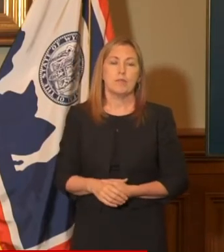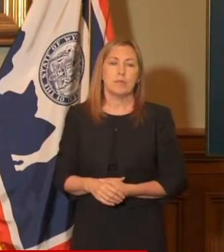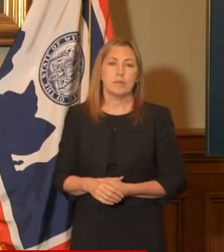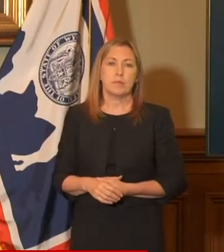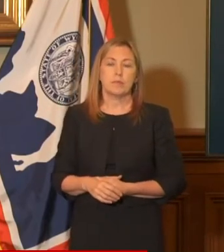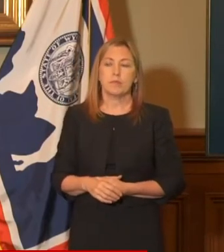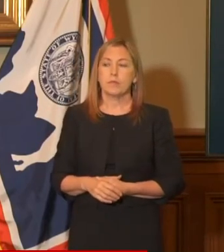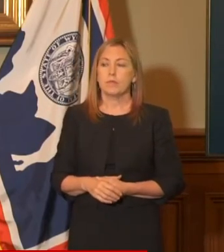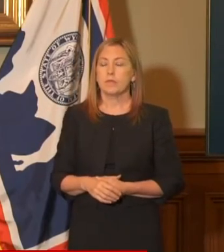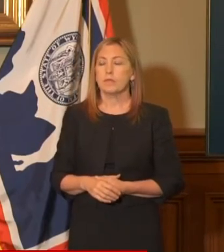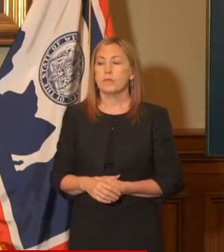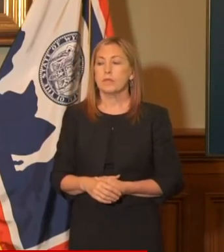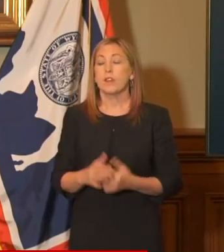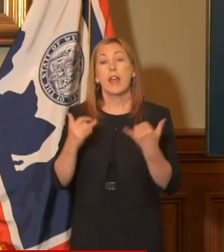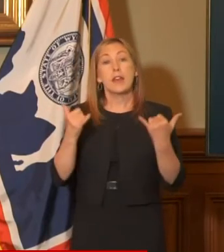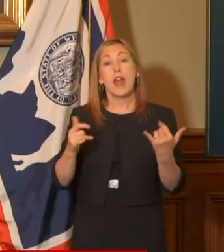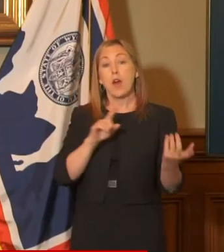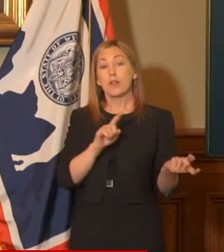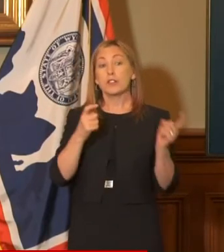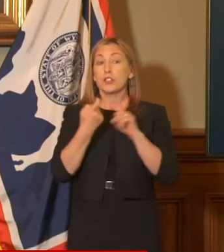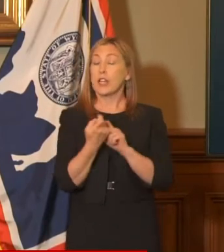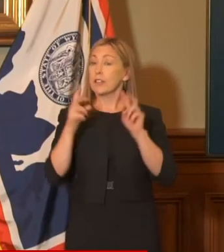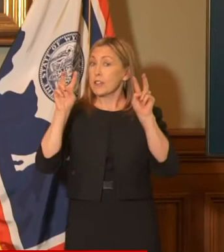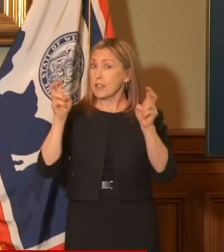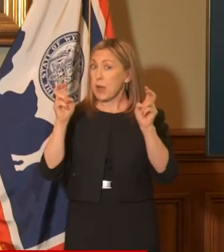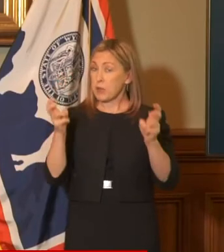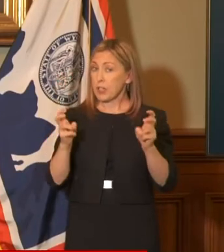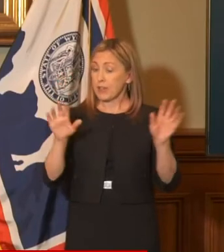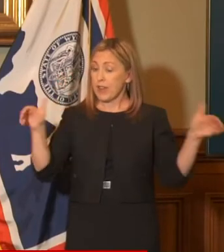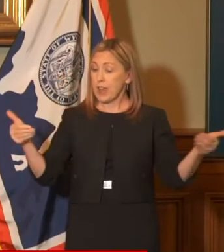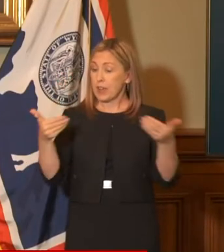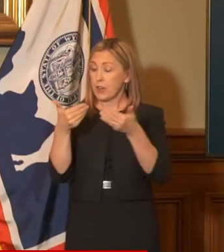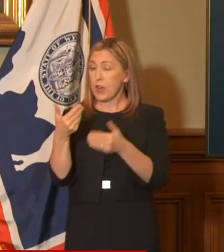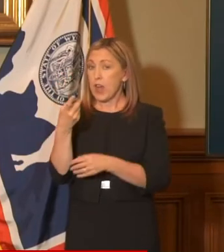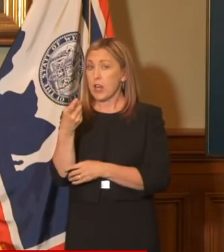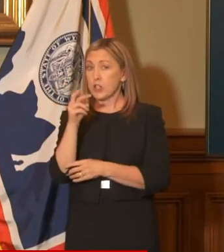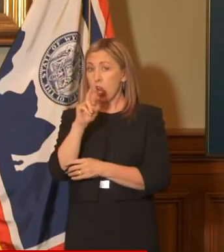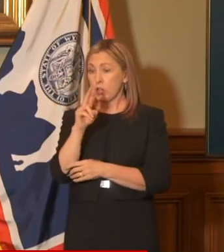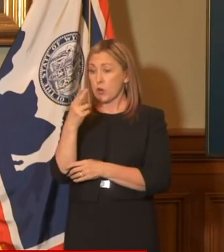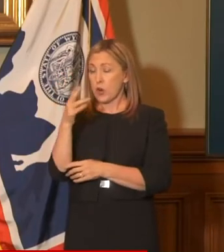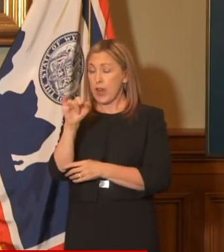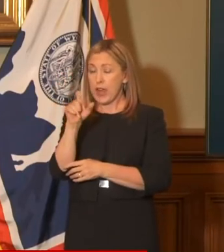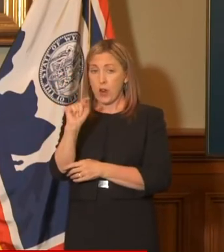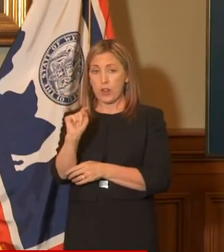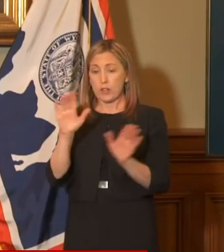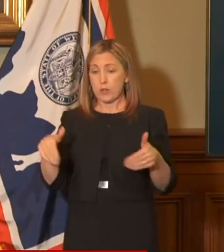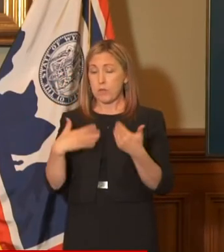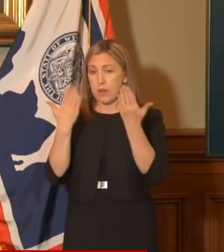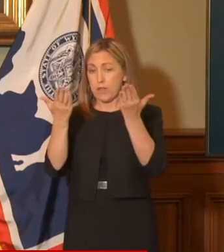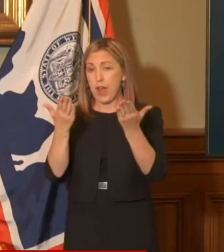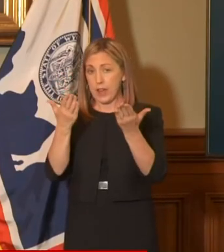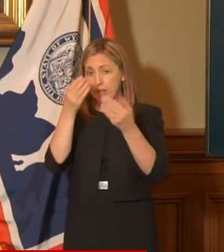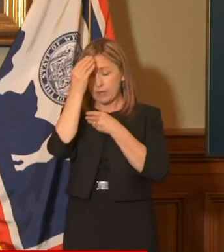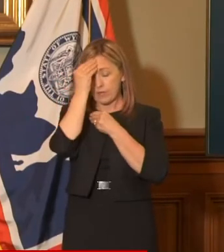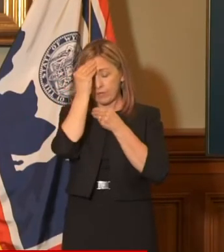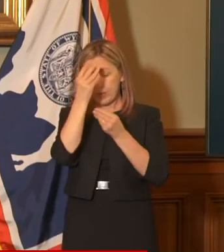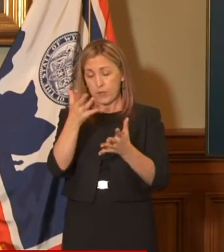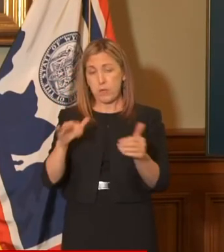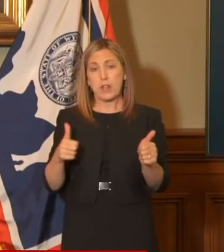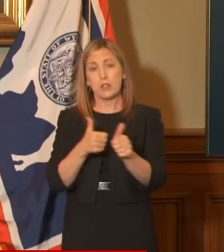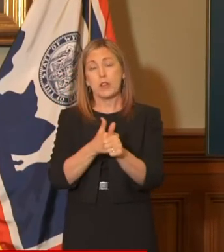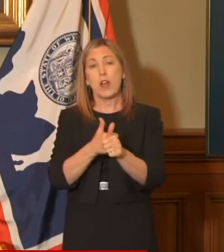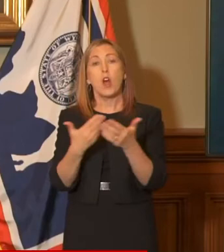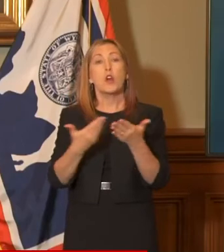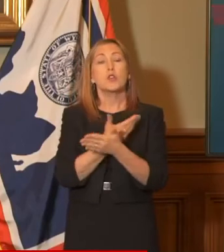So with that, I want to change the subject and introduce Dr. Harris to provide an update on and some perspective on the new public